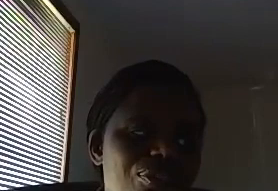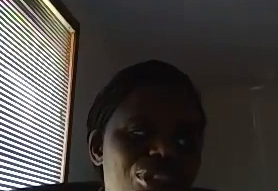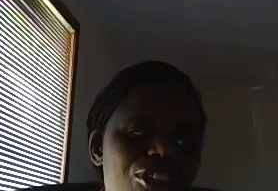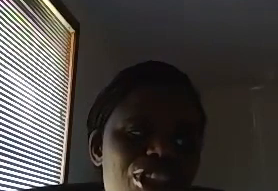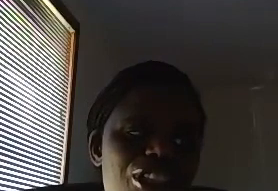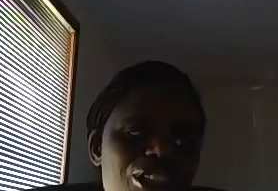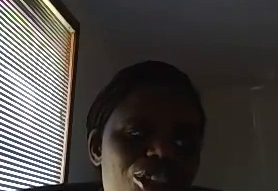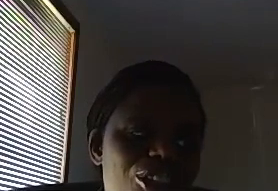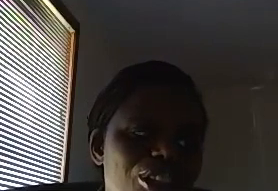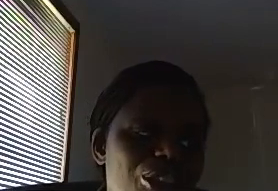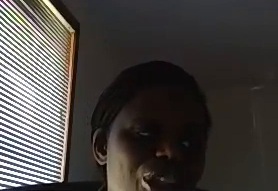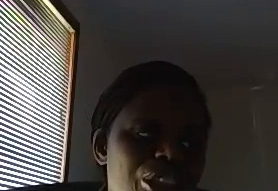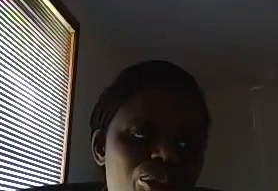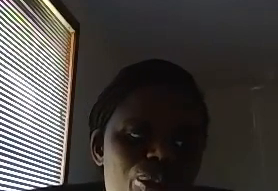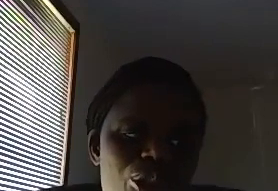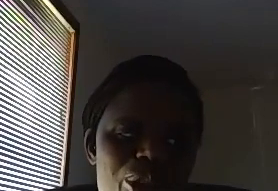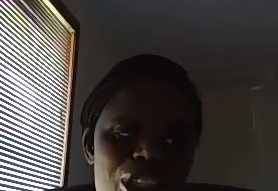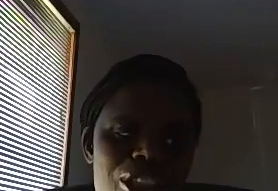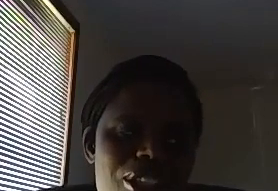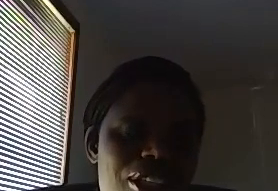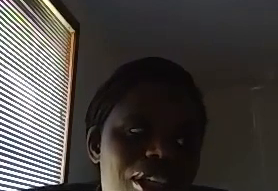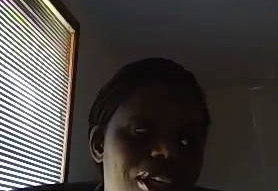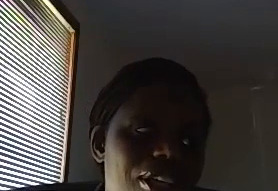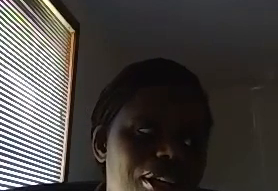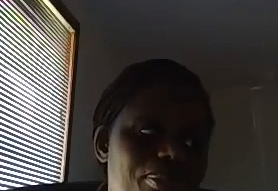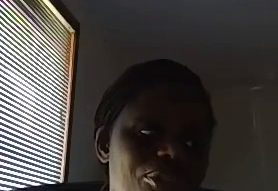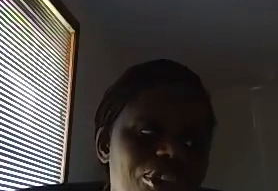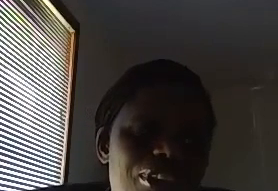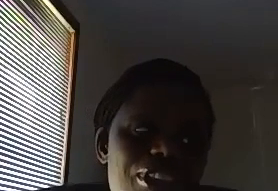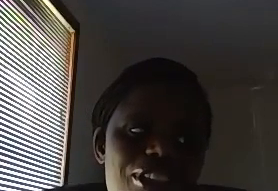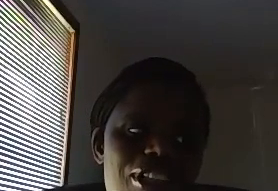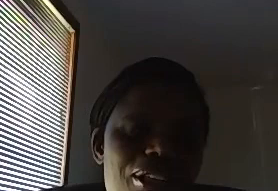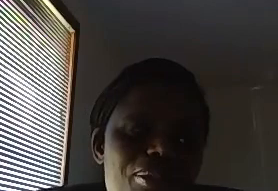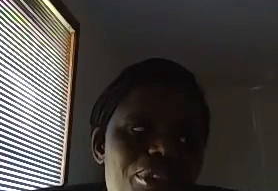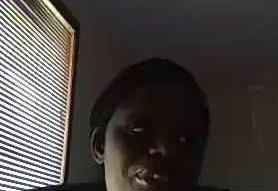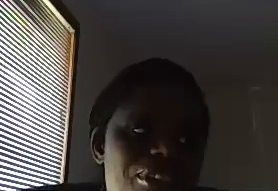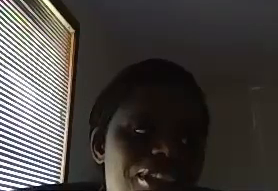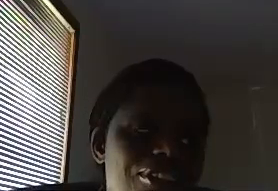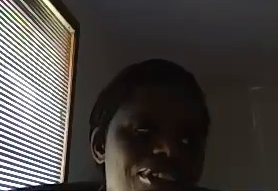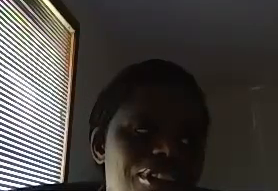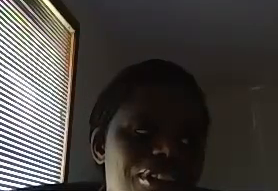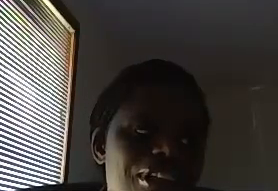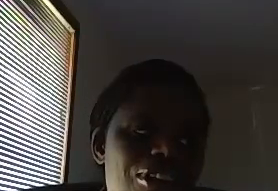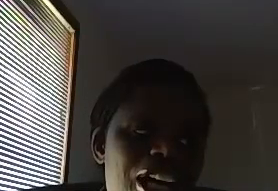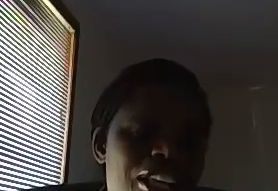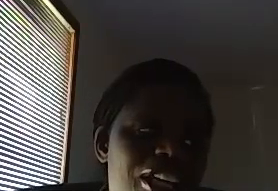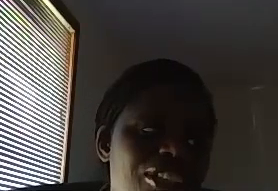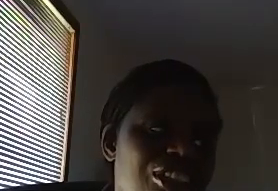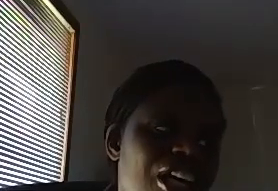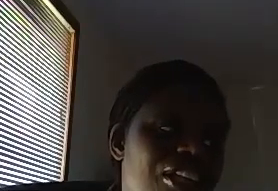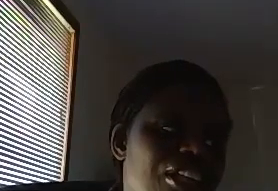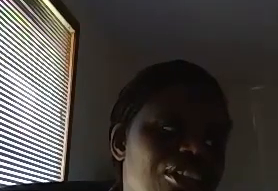was very stressful for me. Um, um, a lot